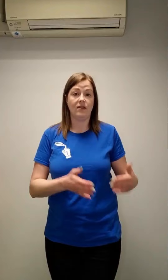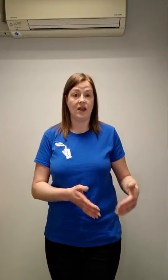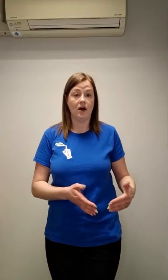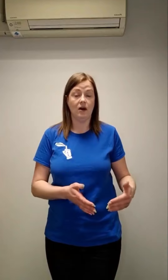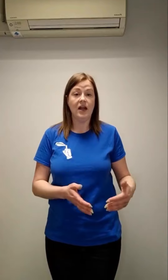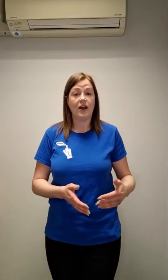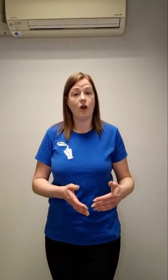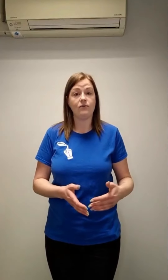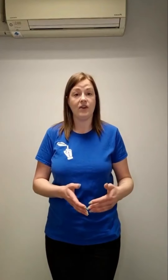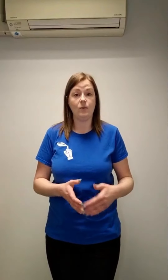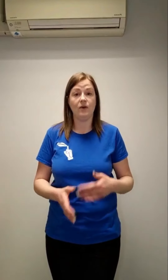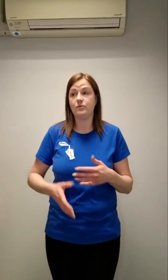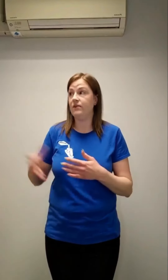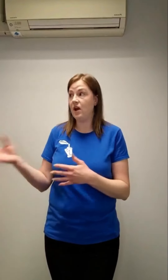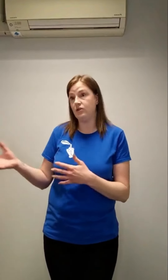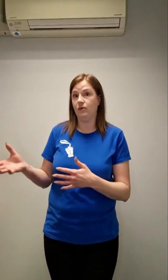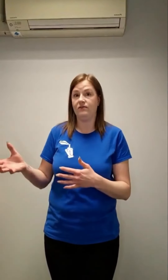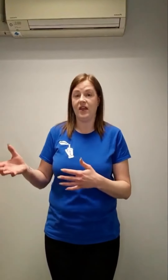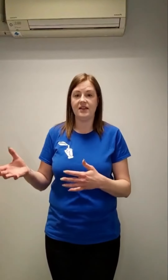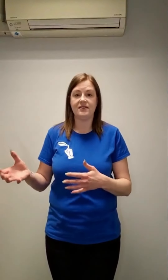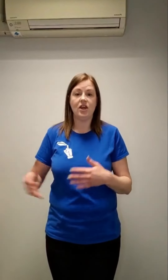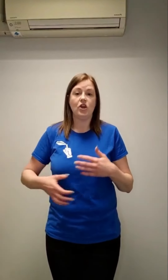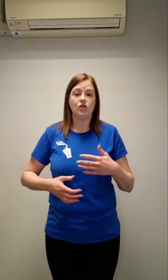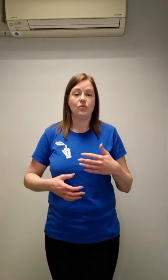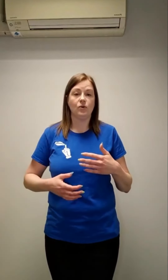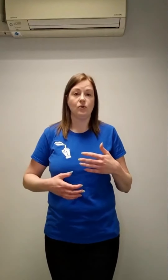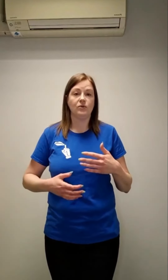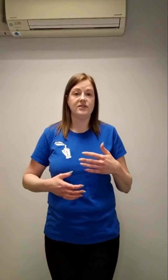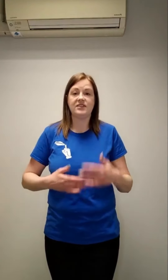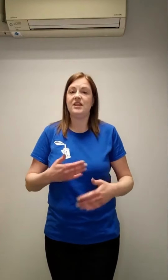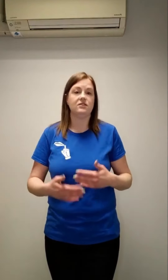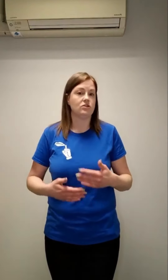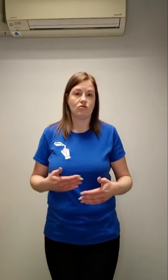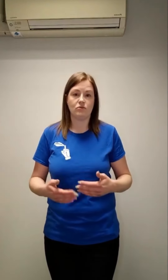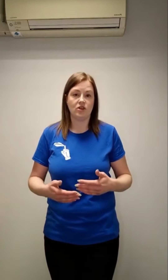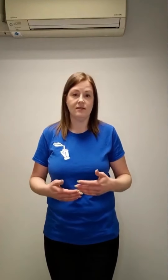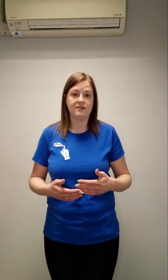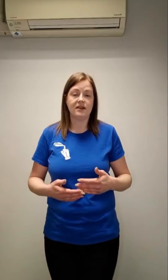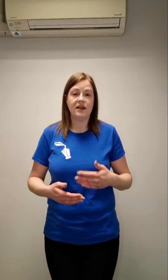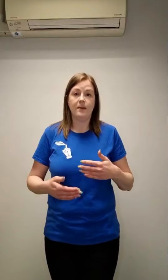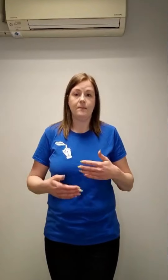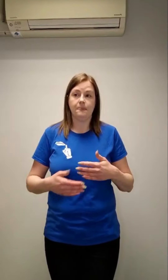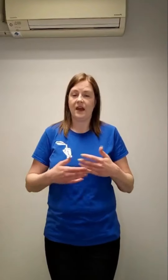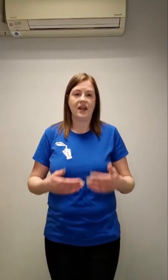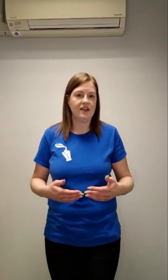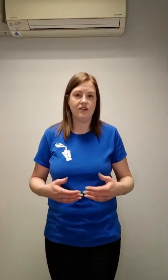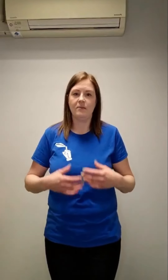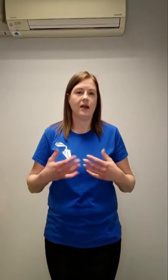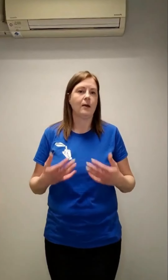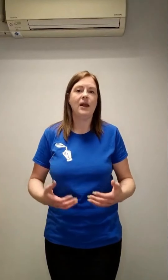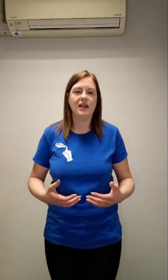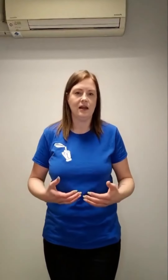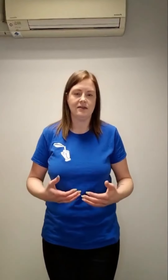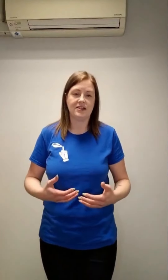they are. And hopefully once we've learned all of these, you will see the descriptions and hear them and completely understand